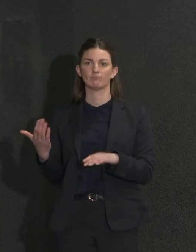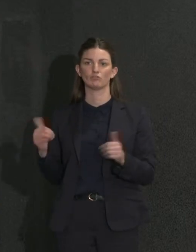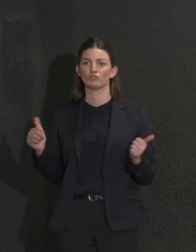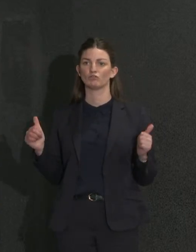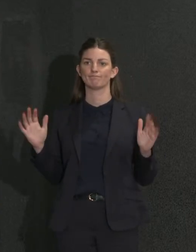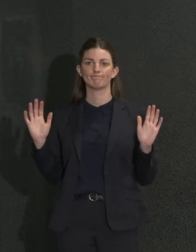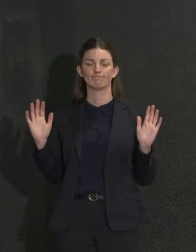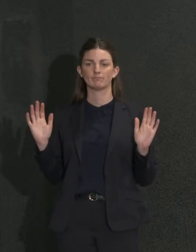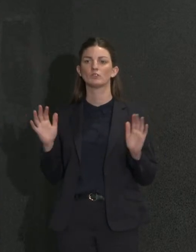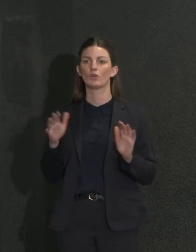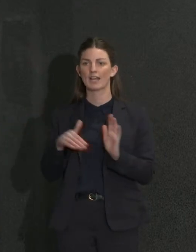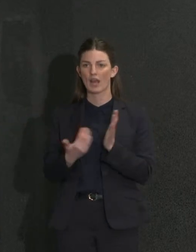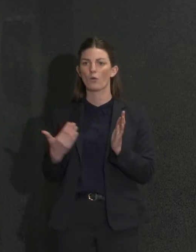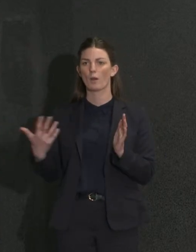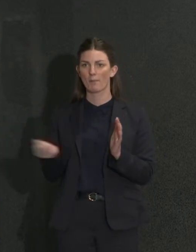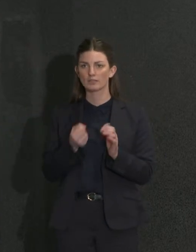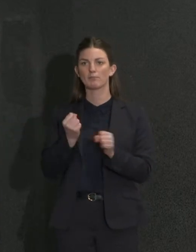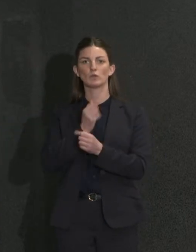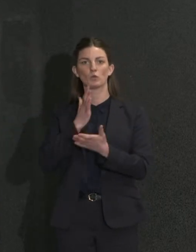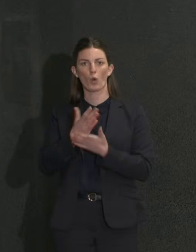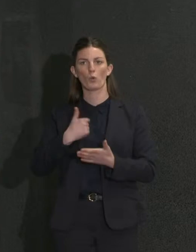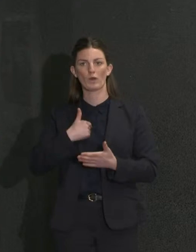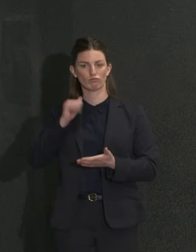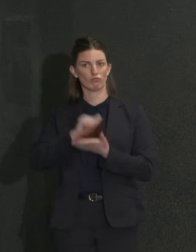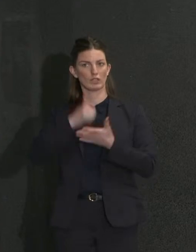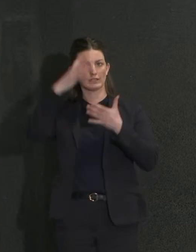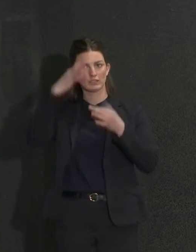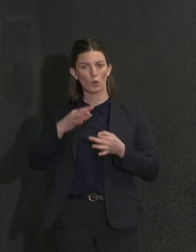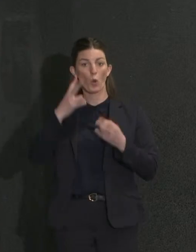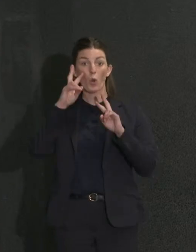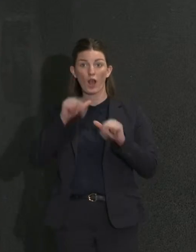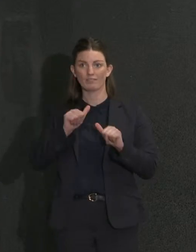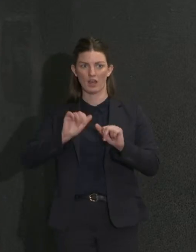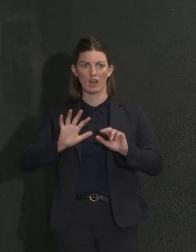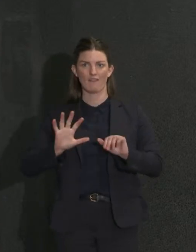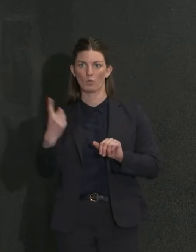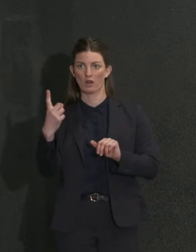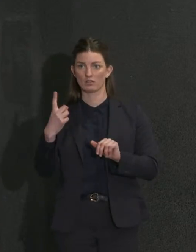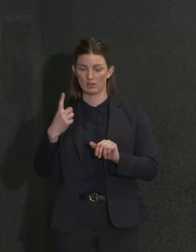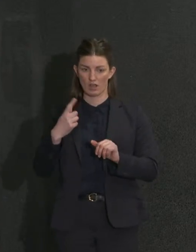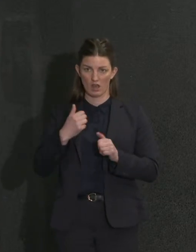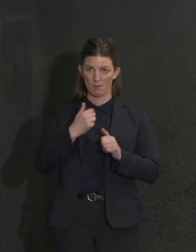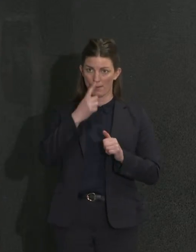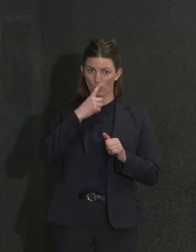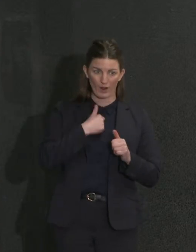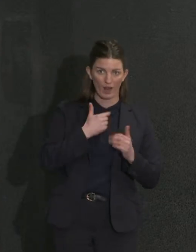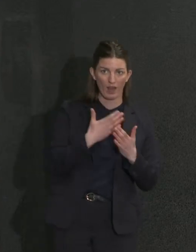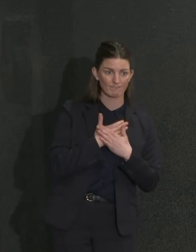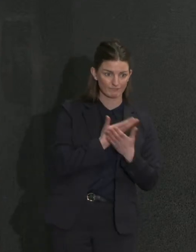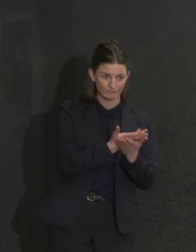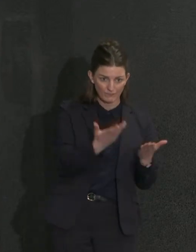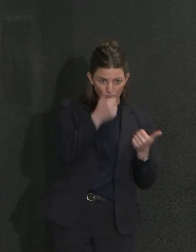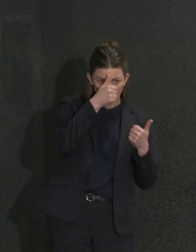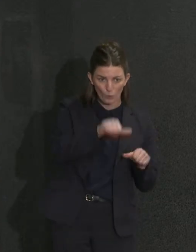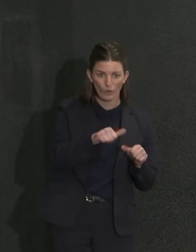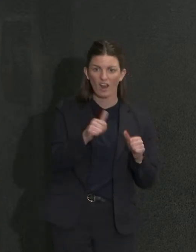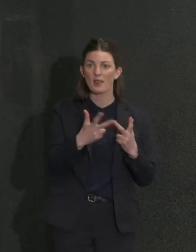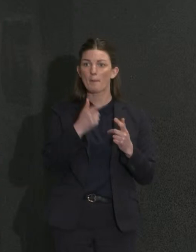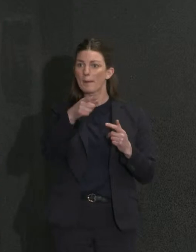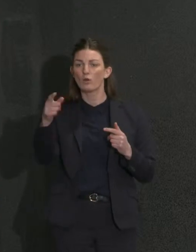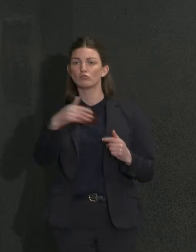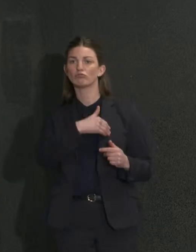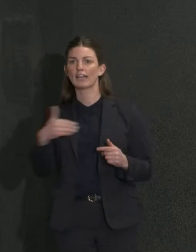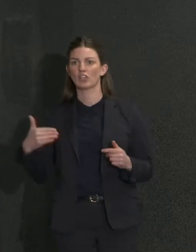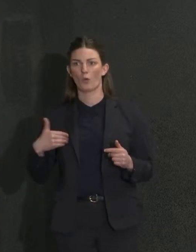our loved ones and for people we'll never meet. And that is as follows. Getting tested as soon as you